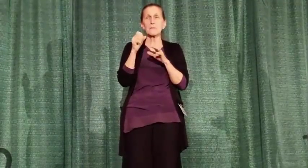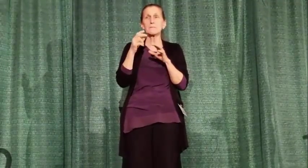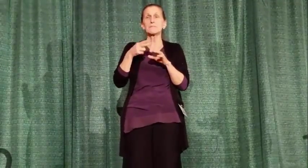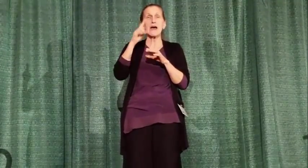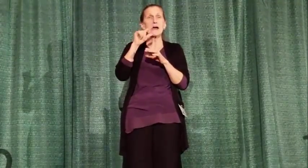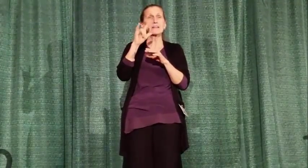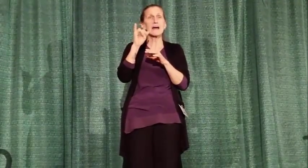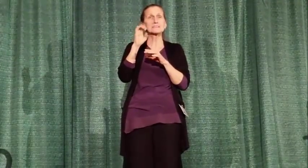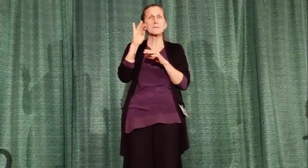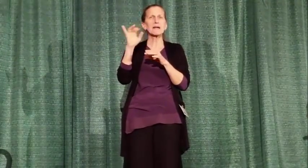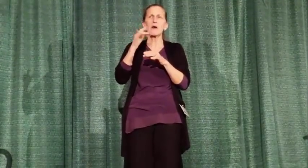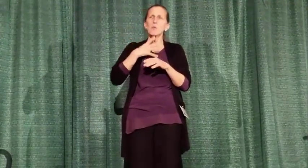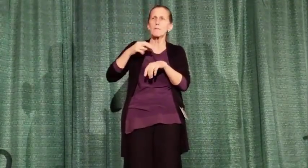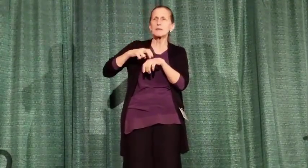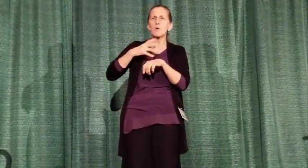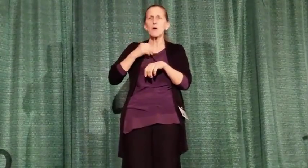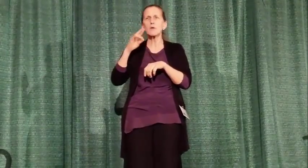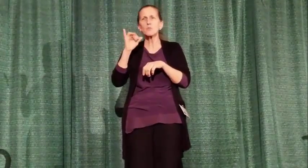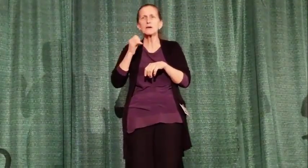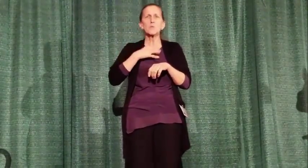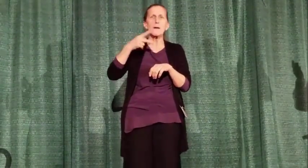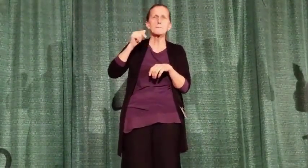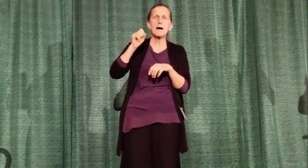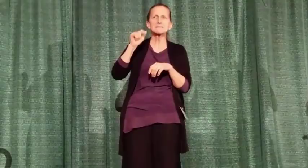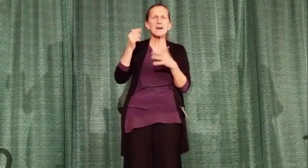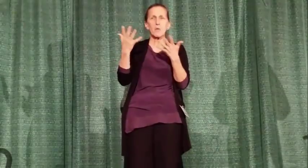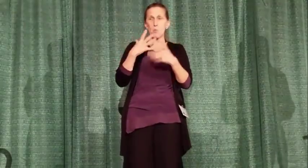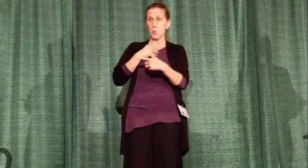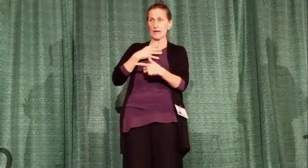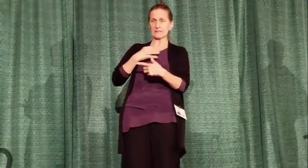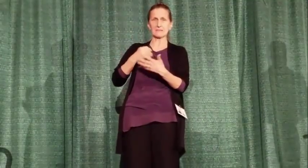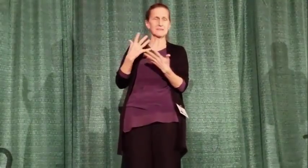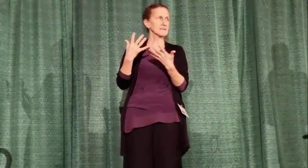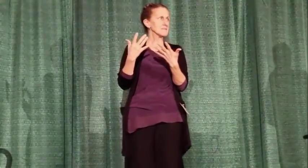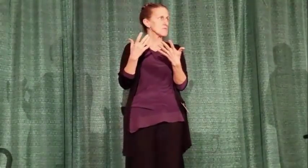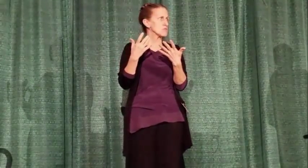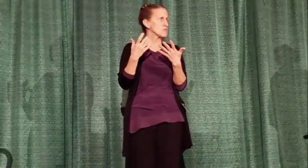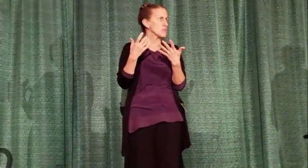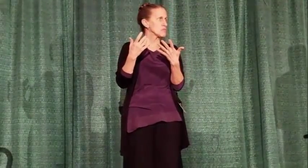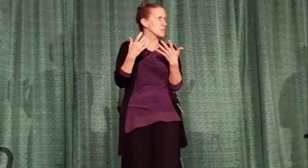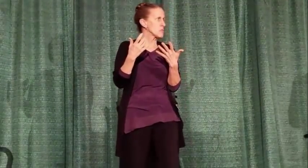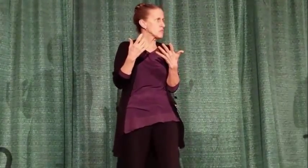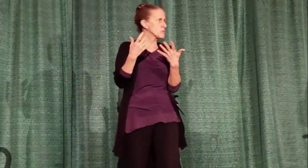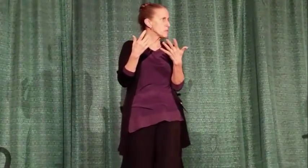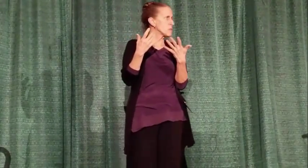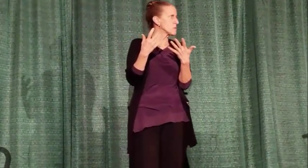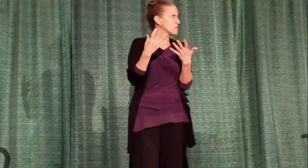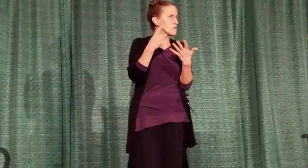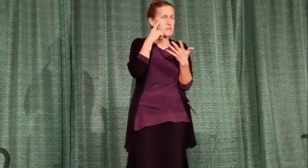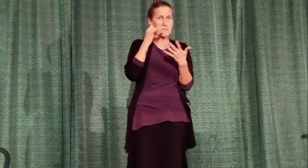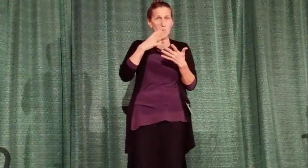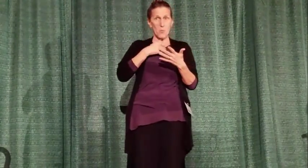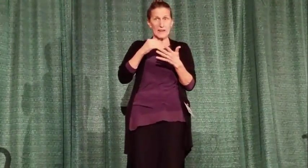load foods like white potato, white rice, white pasta, chocolate cake, which is white, just has the fake tan. I always say, right? I always say the whiter